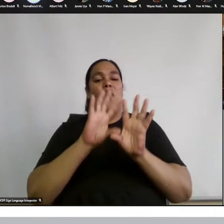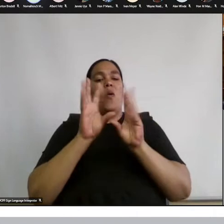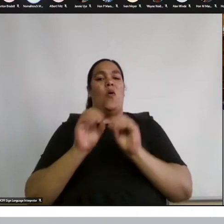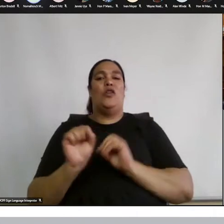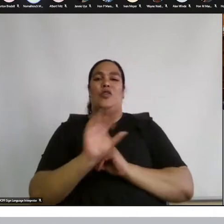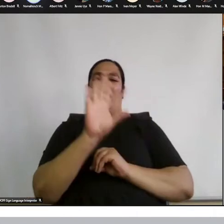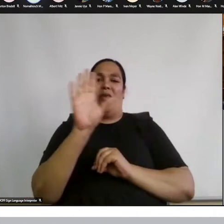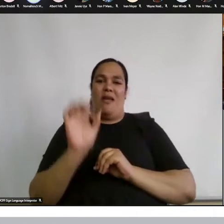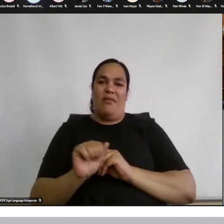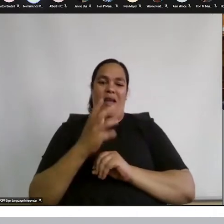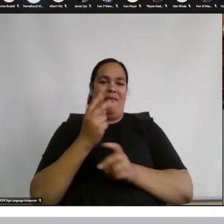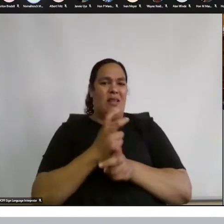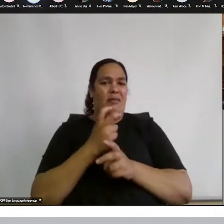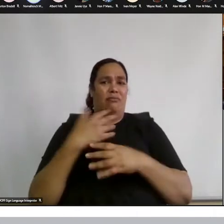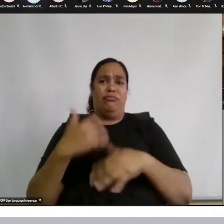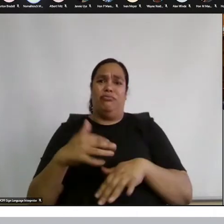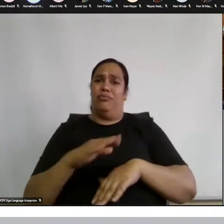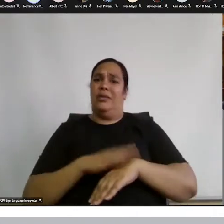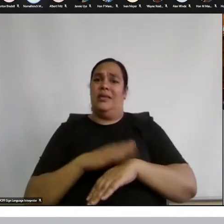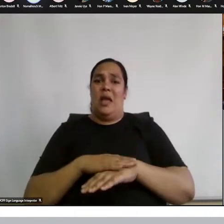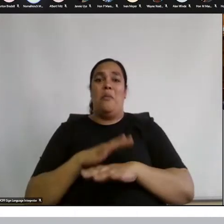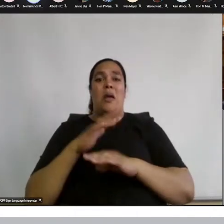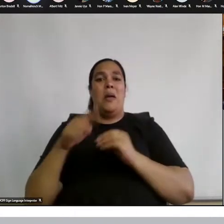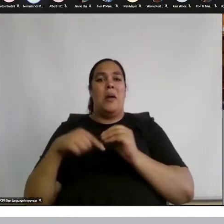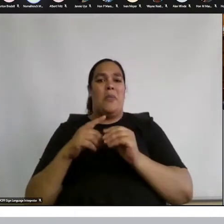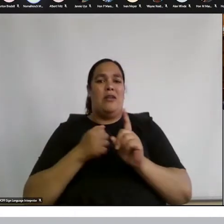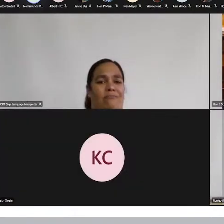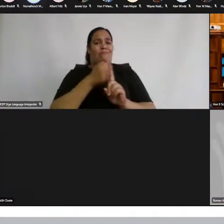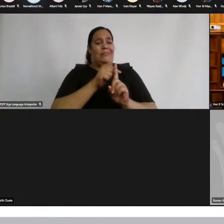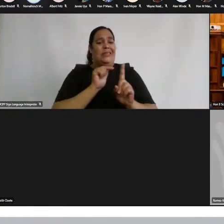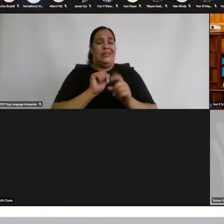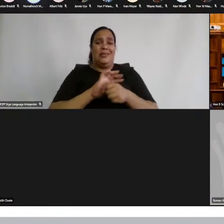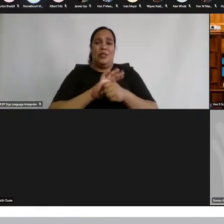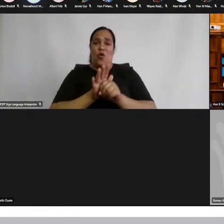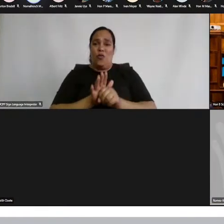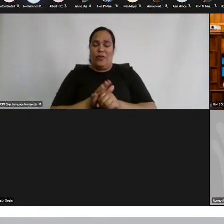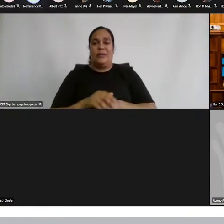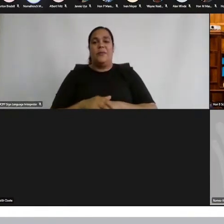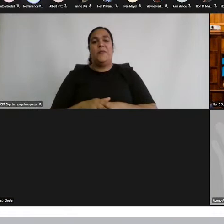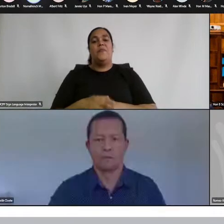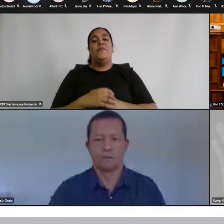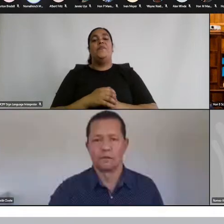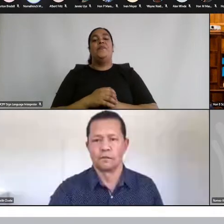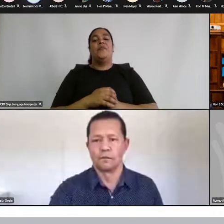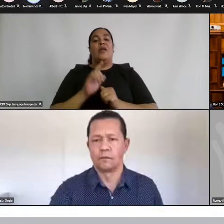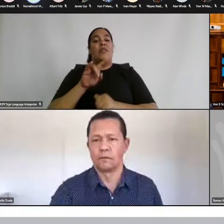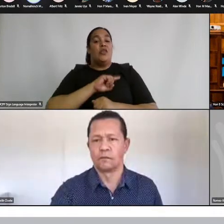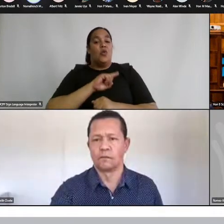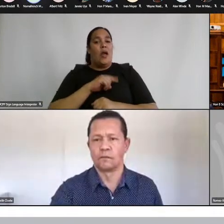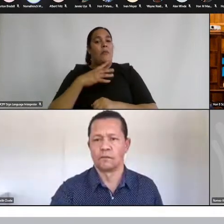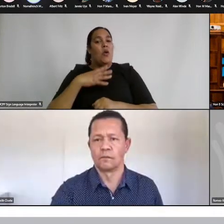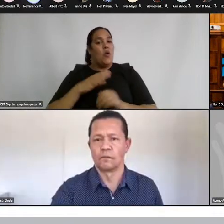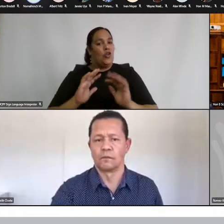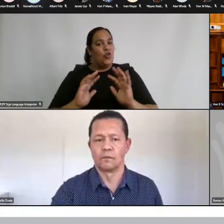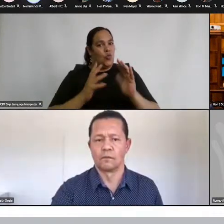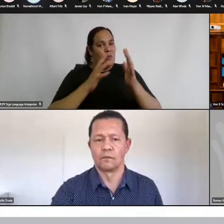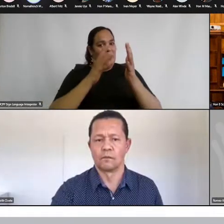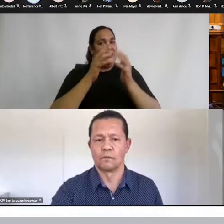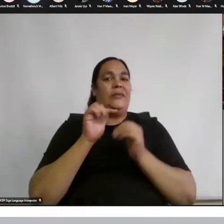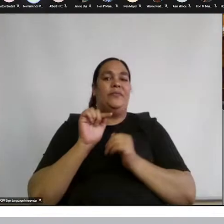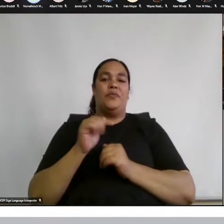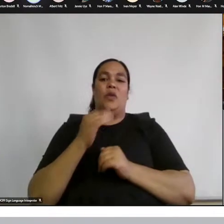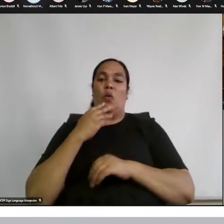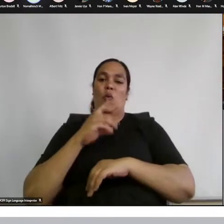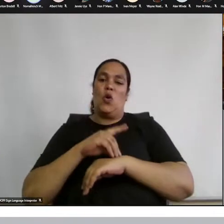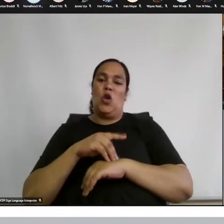Africa, had a difficult times in regard to fighting COVID pandemic. Therefore, I want to commend